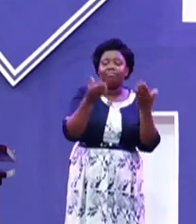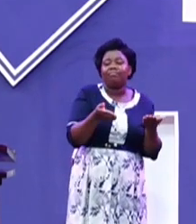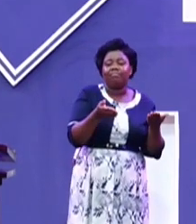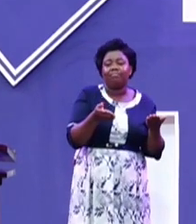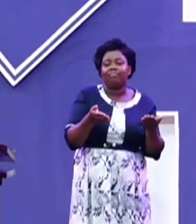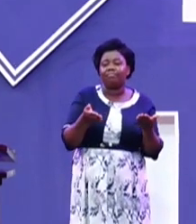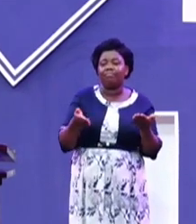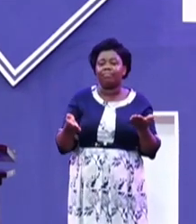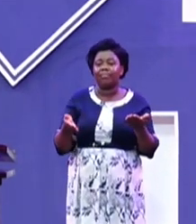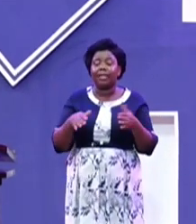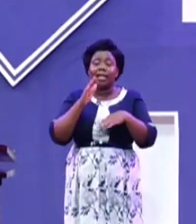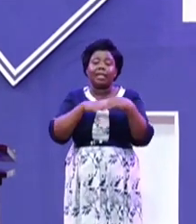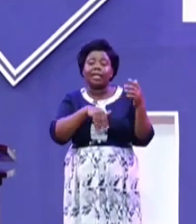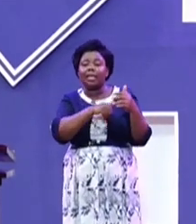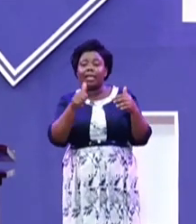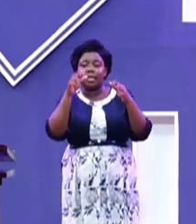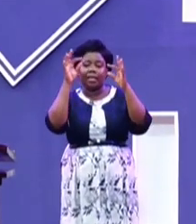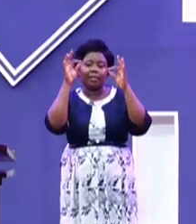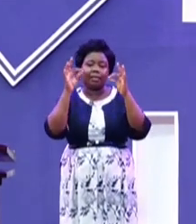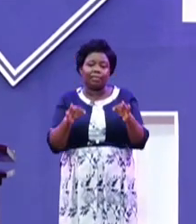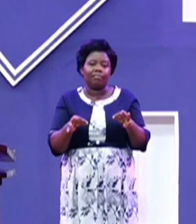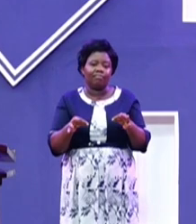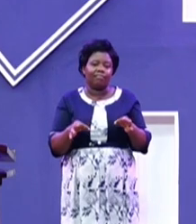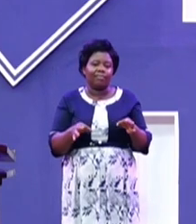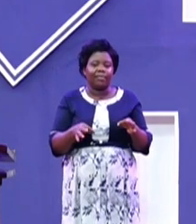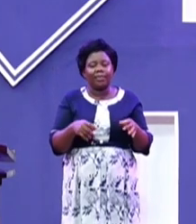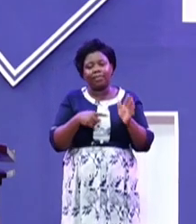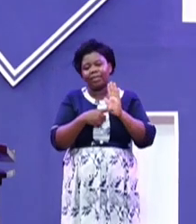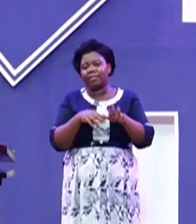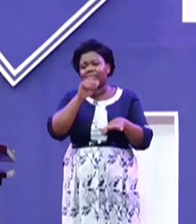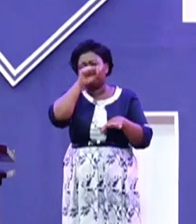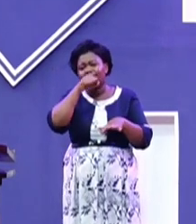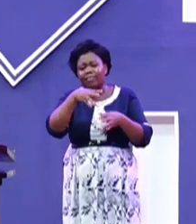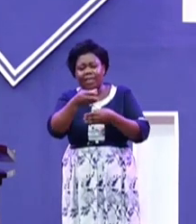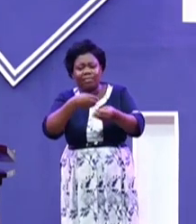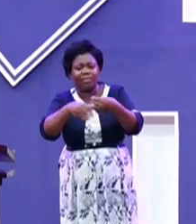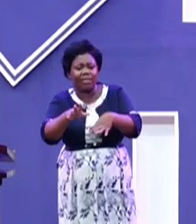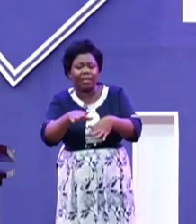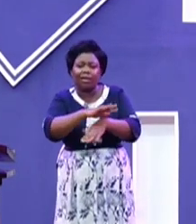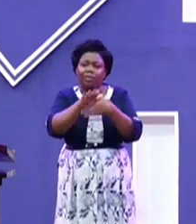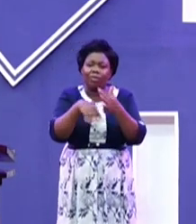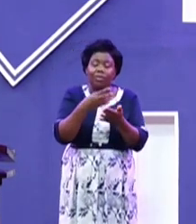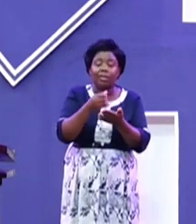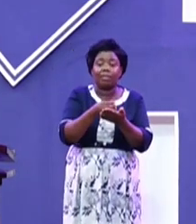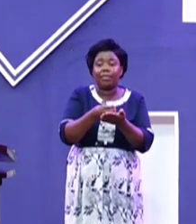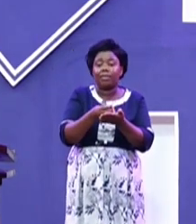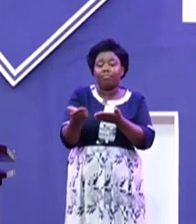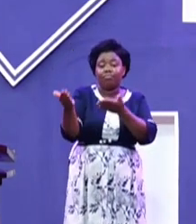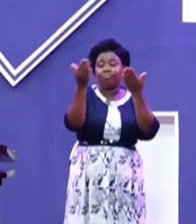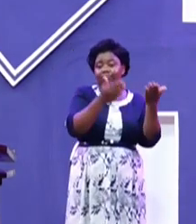zetikika okusinga ebintu ebikalu so ngaako okatunda zojemu zonna tobeera